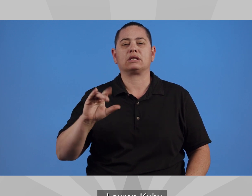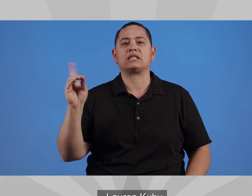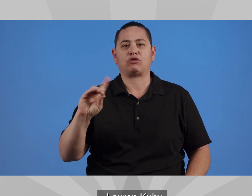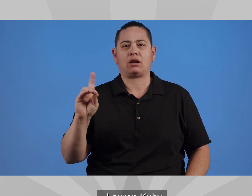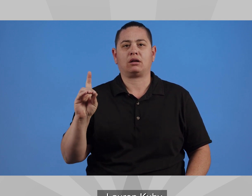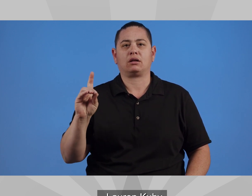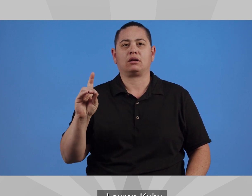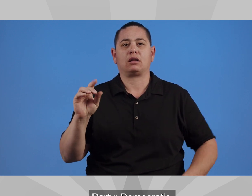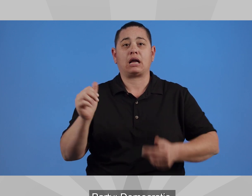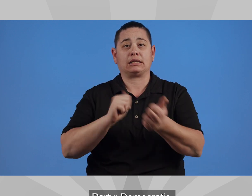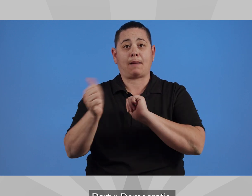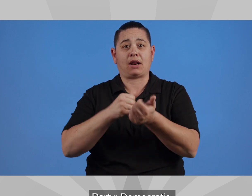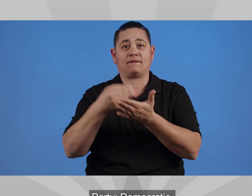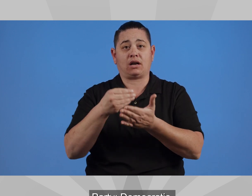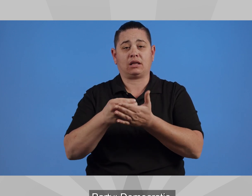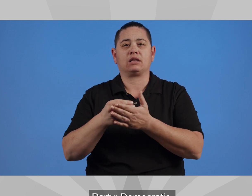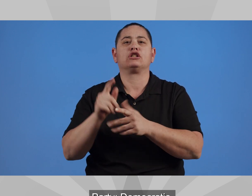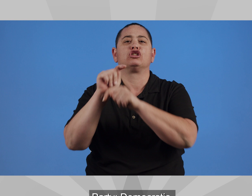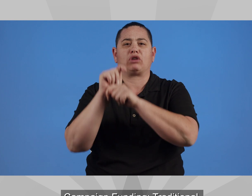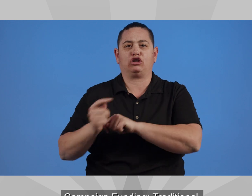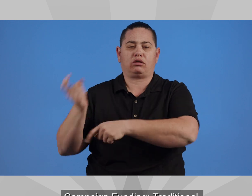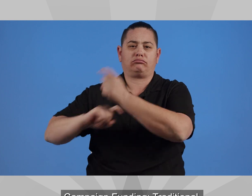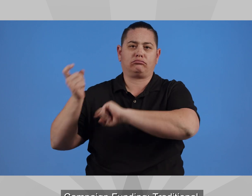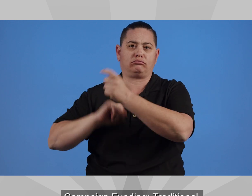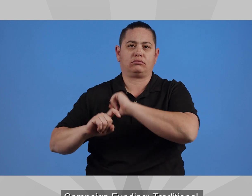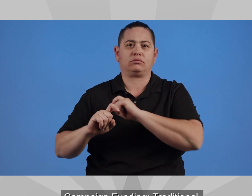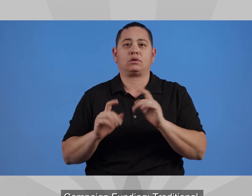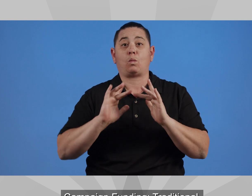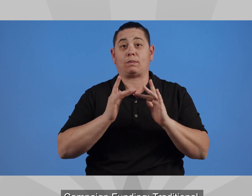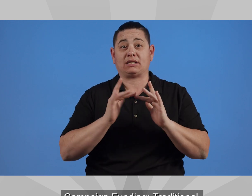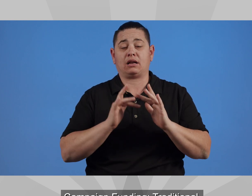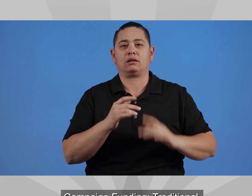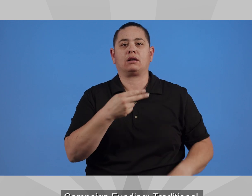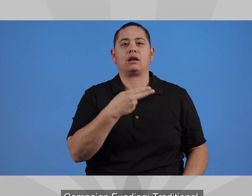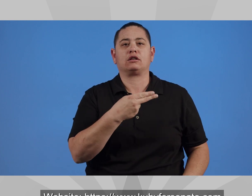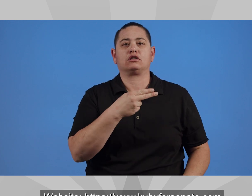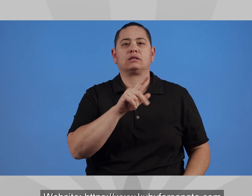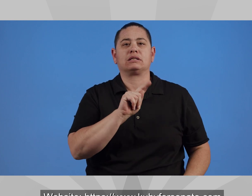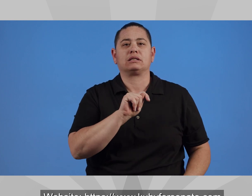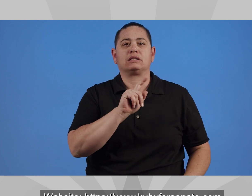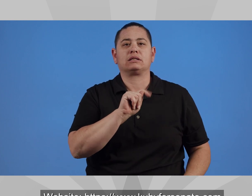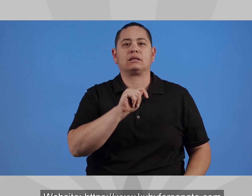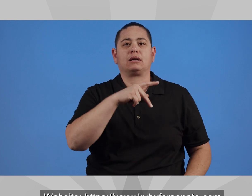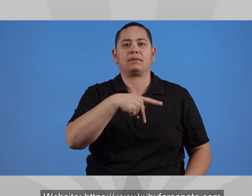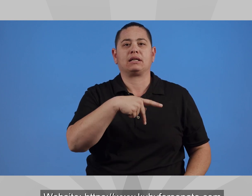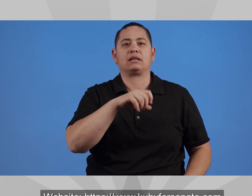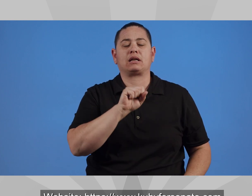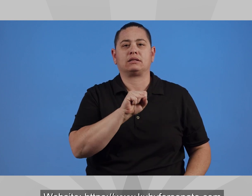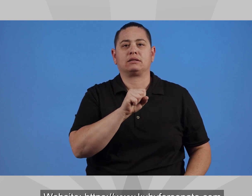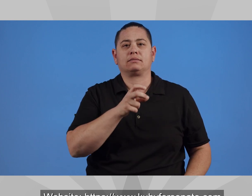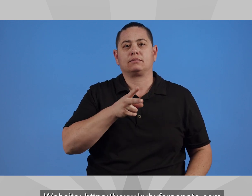Lauren Kuby. Party, Democratic. Campaign funding, traditional. Website,